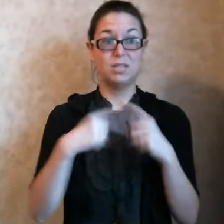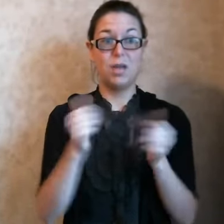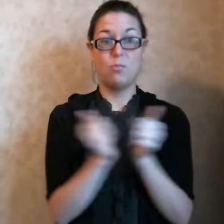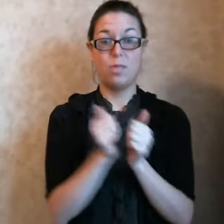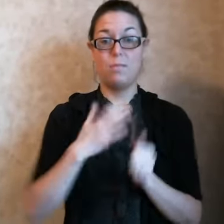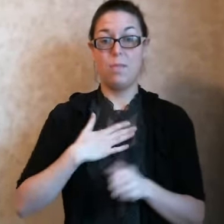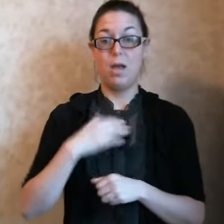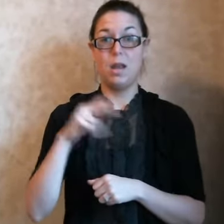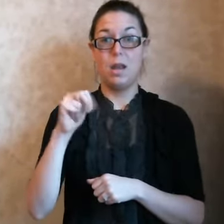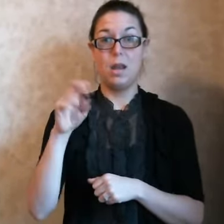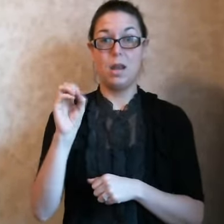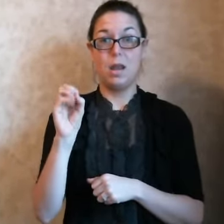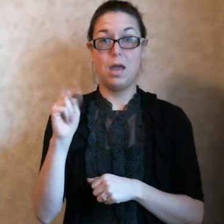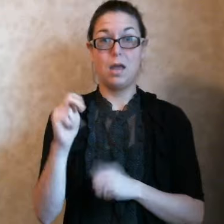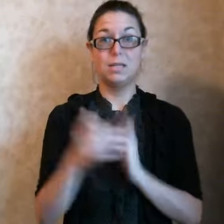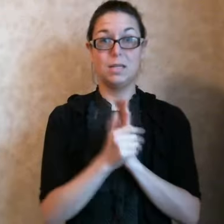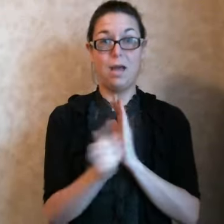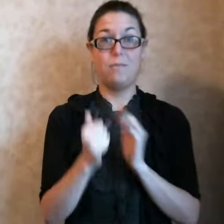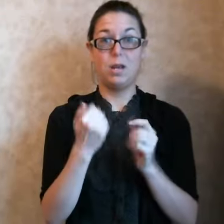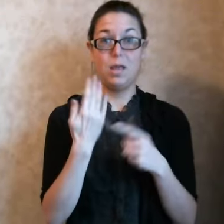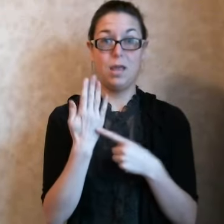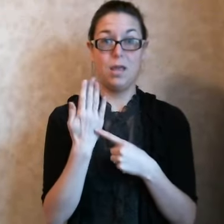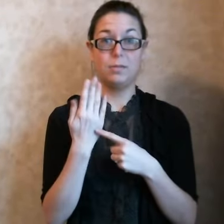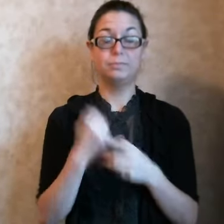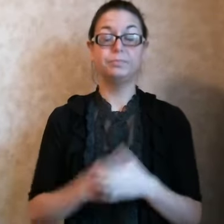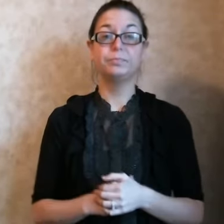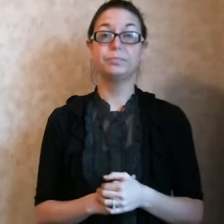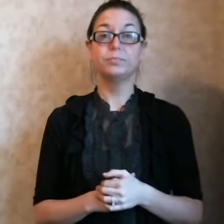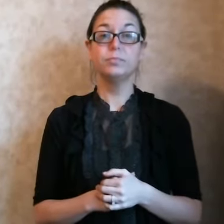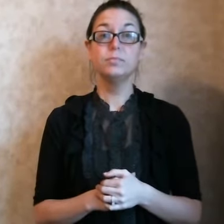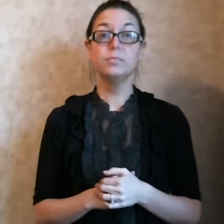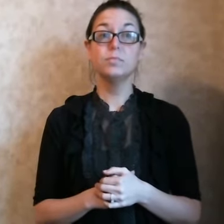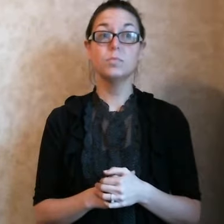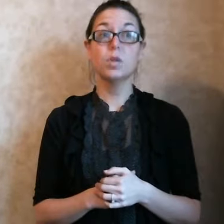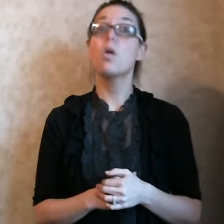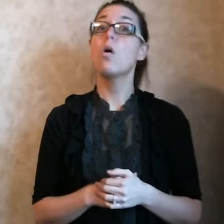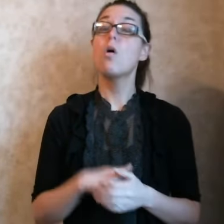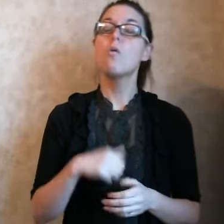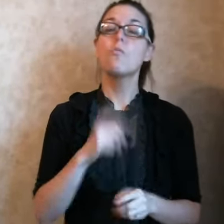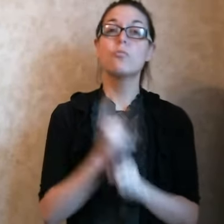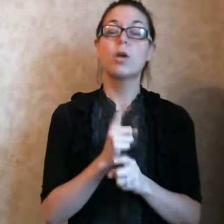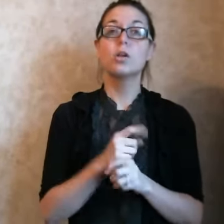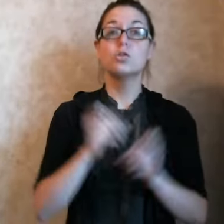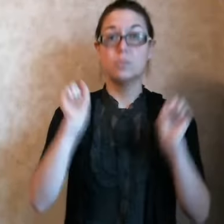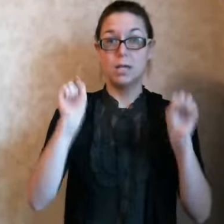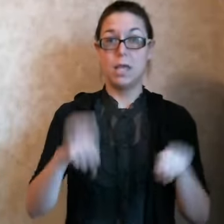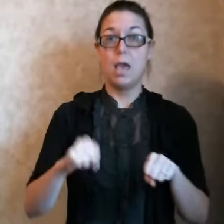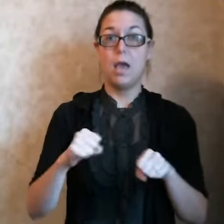Then what else? Oh, you can become nationally certified in cute speech transliterating, which is really